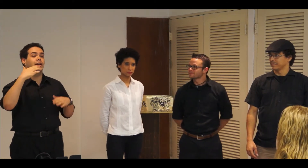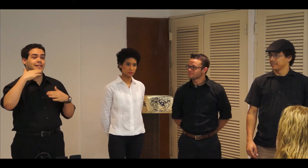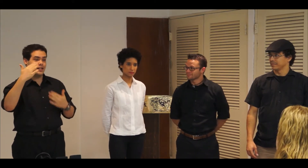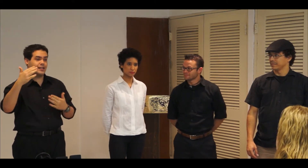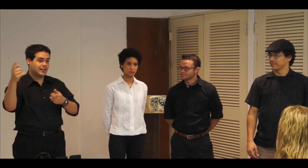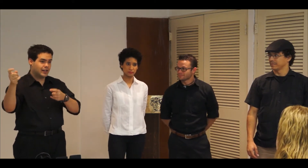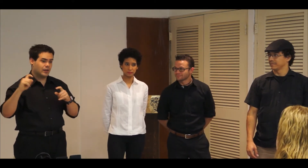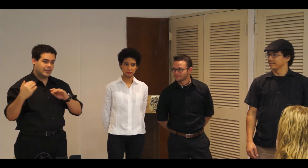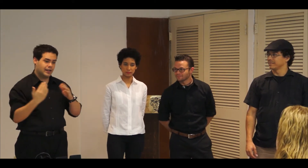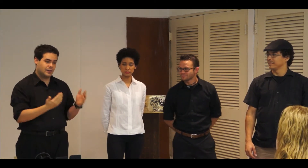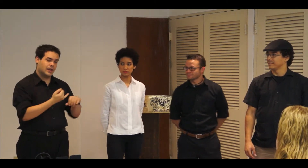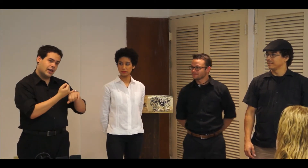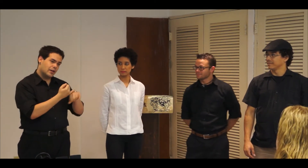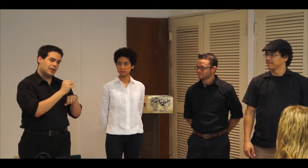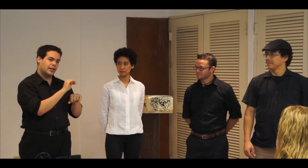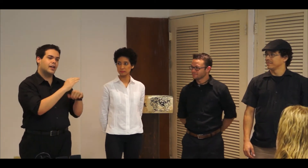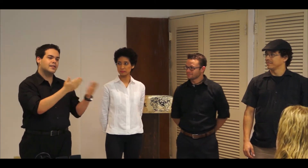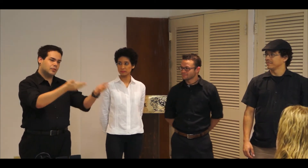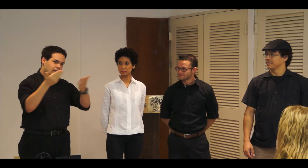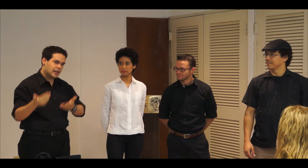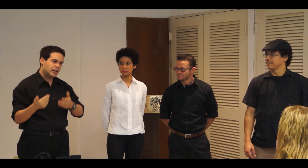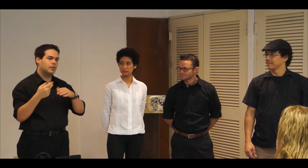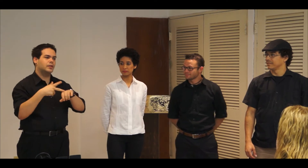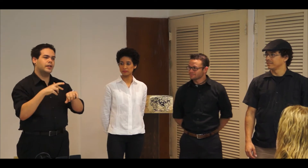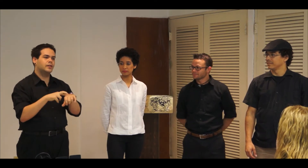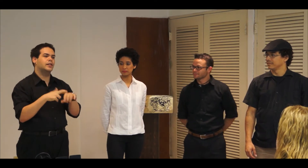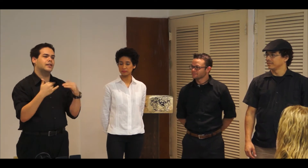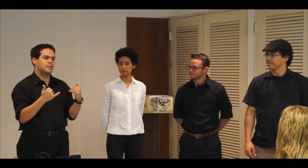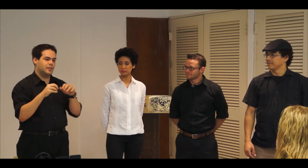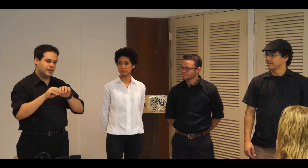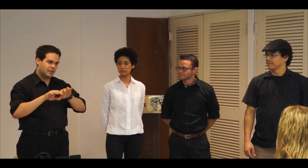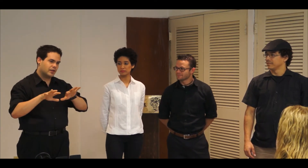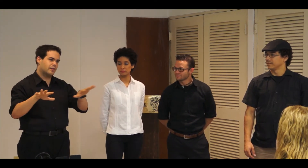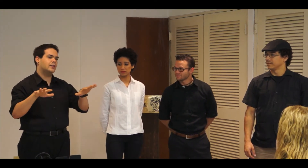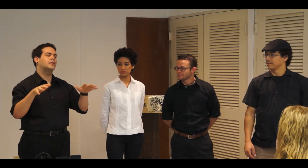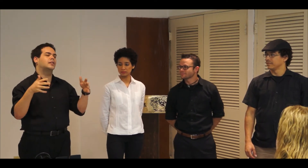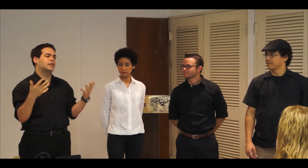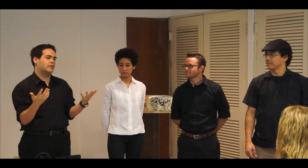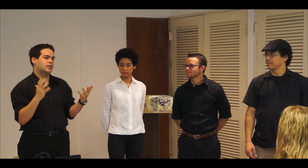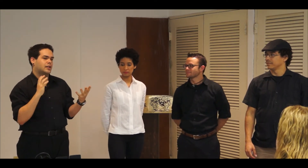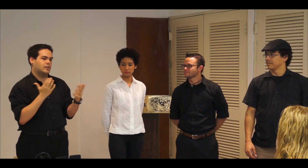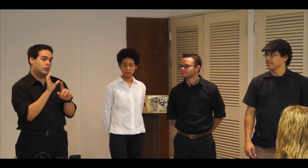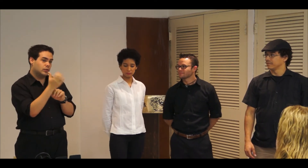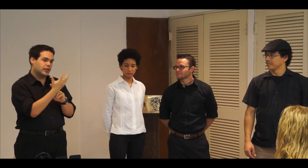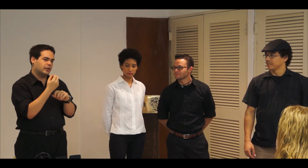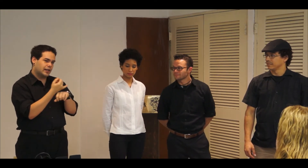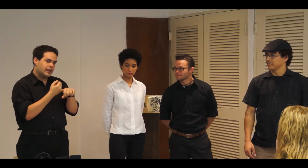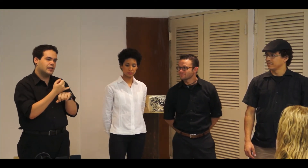gracias a ese regalo que se le hizo a la isla de Martinica que se pudo traerla aquí a Puerto Rico y desde ese momento se proliferó en lo que es nuestra cultura y nuestra isla